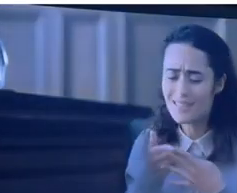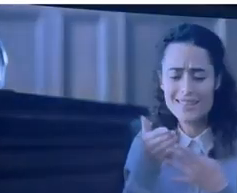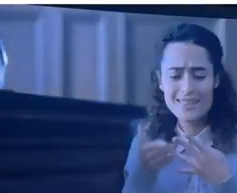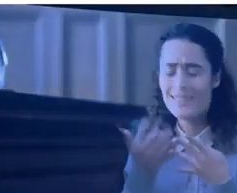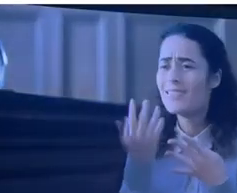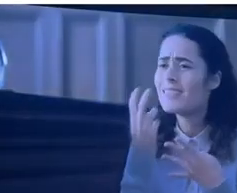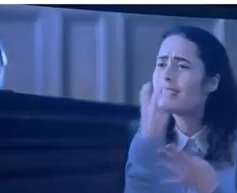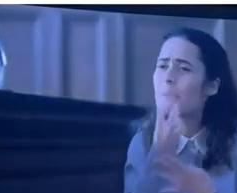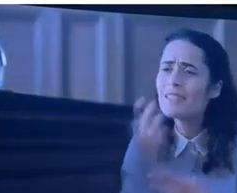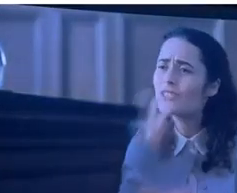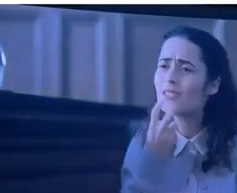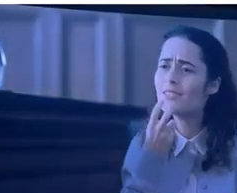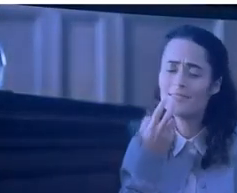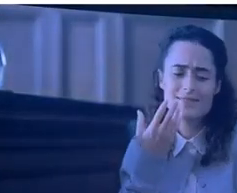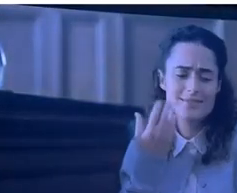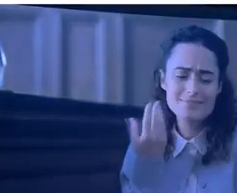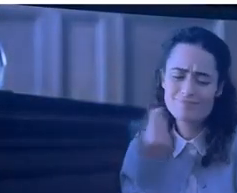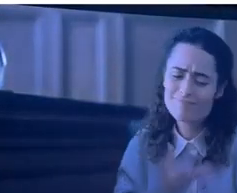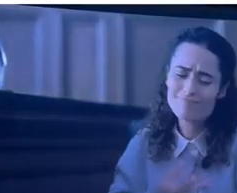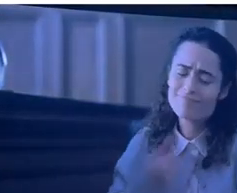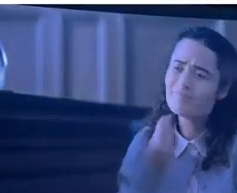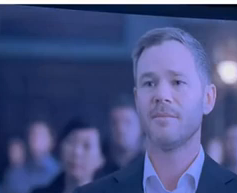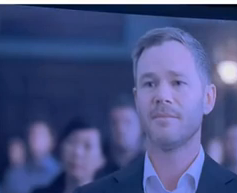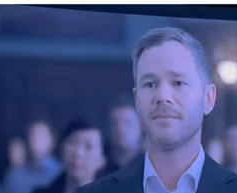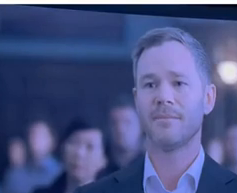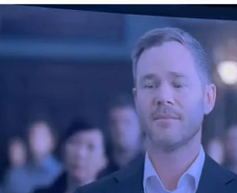model, and music, and speech.